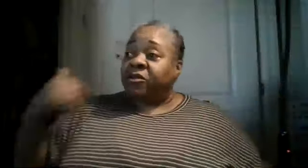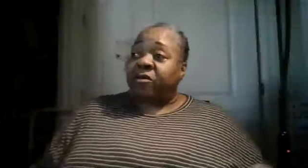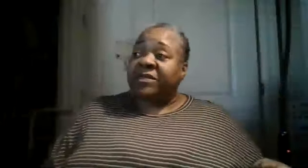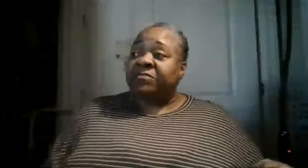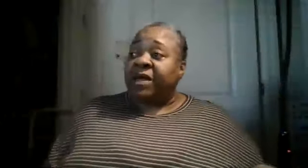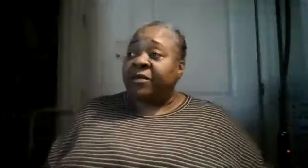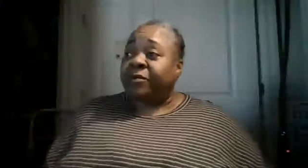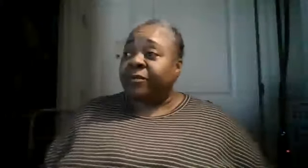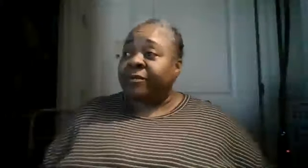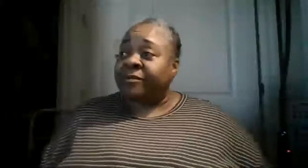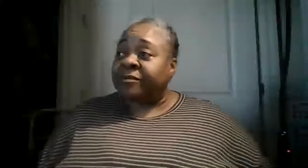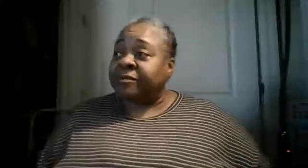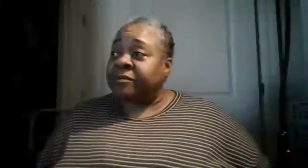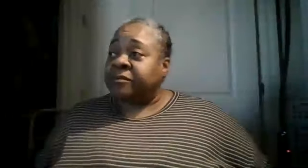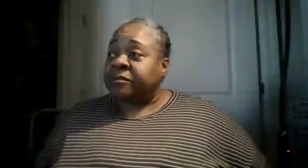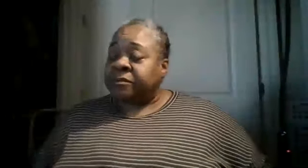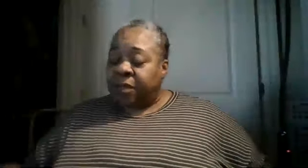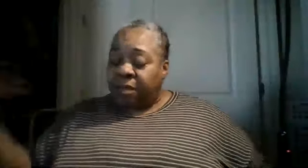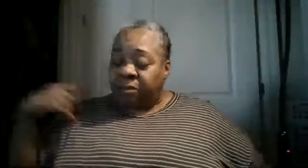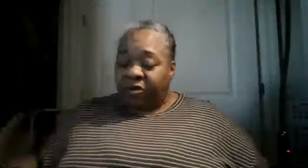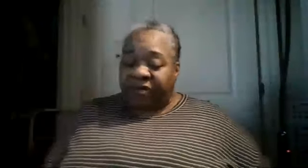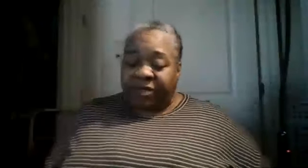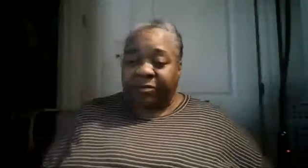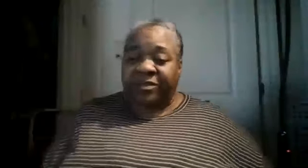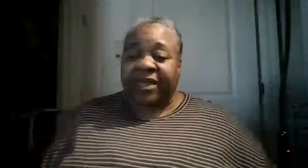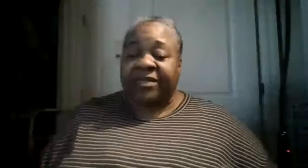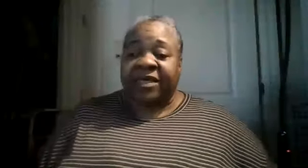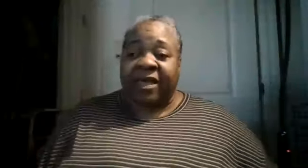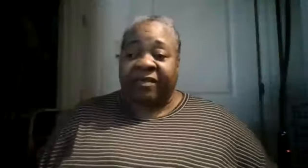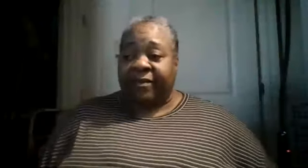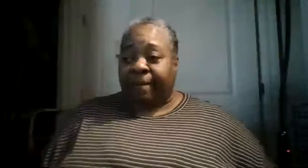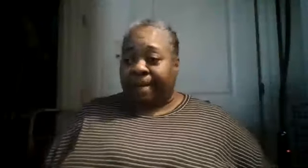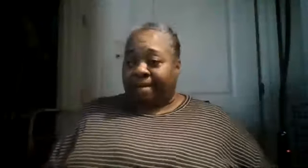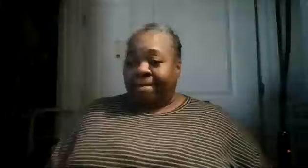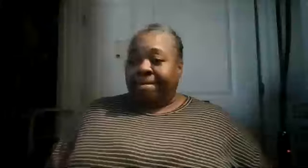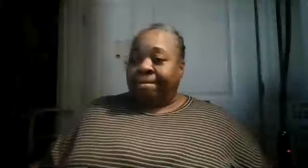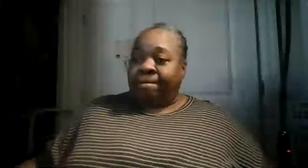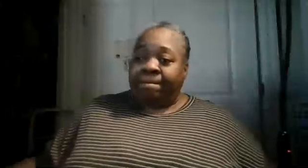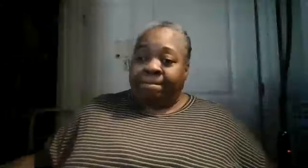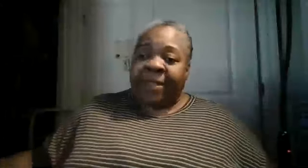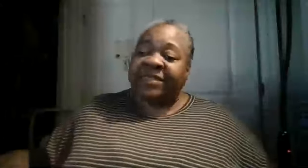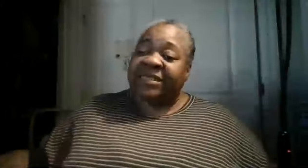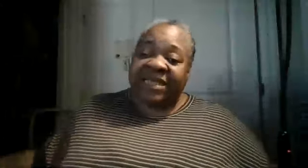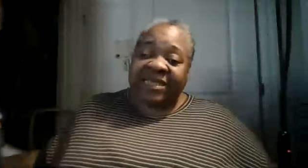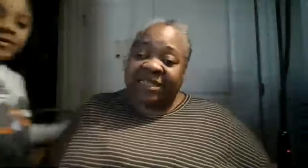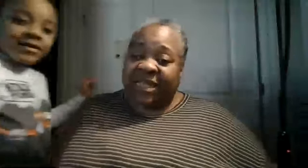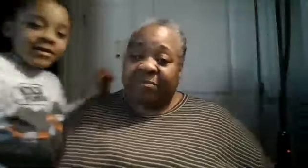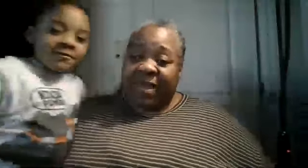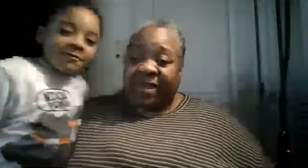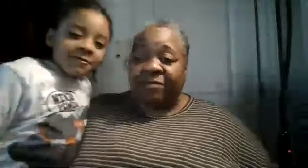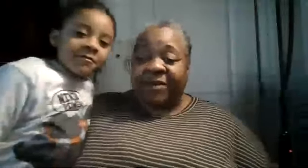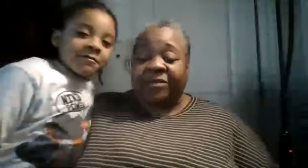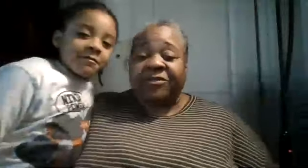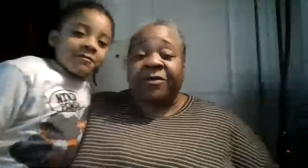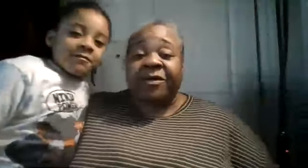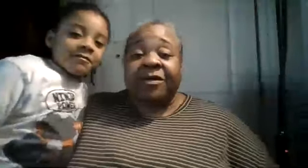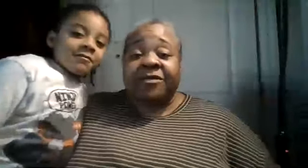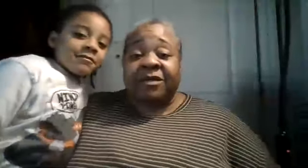Grandma's motto? What's the motto? Come on over here. We'll say it together. because he's itching to get back in the picture. So I'm